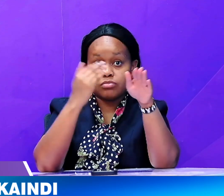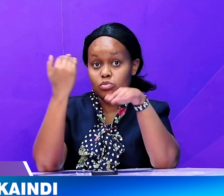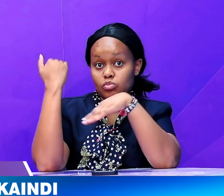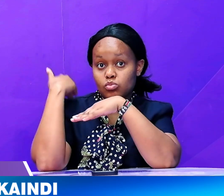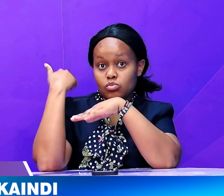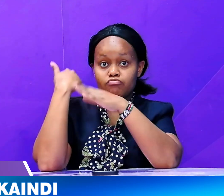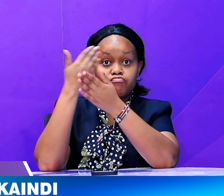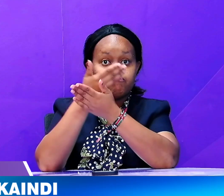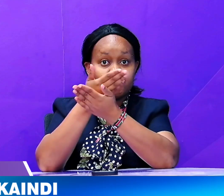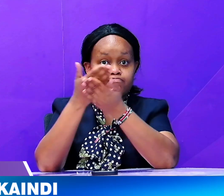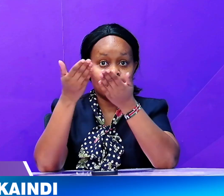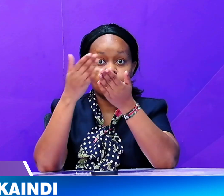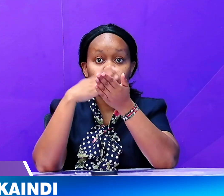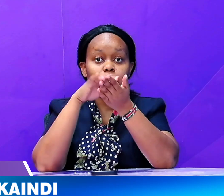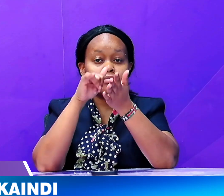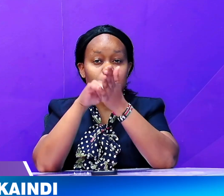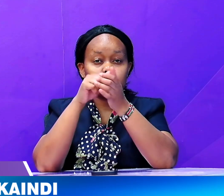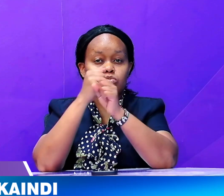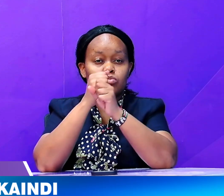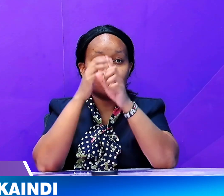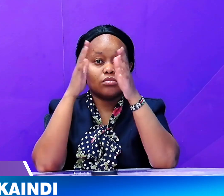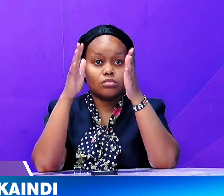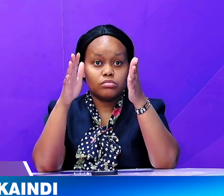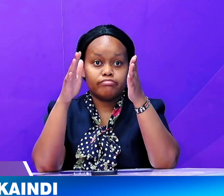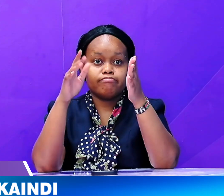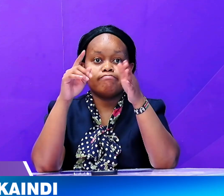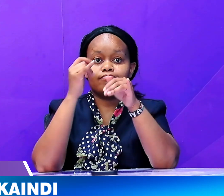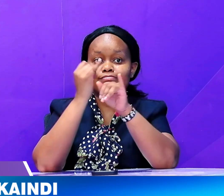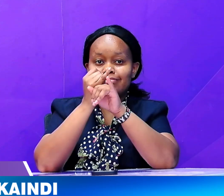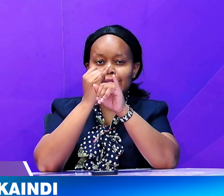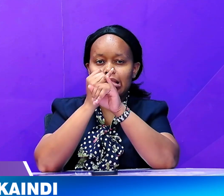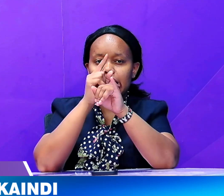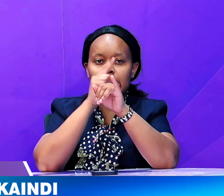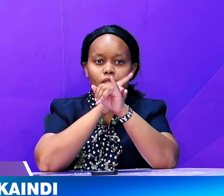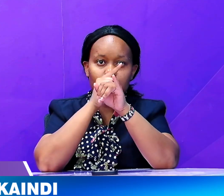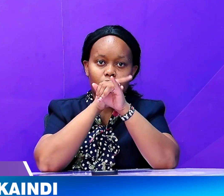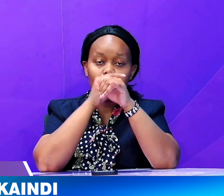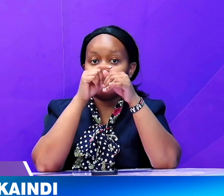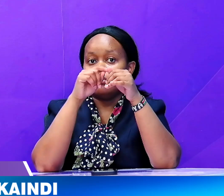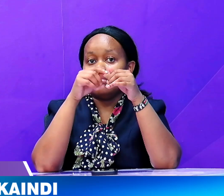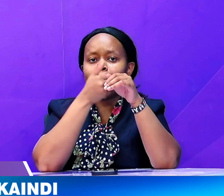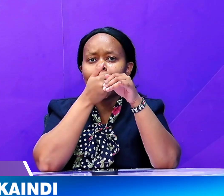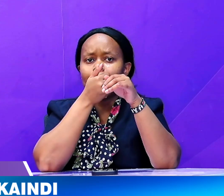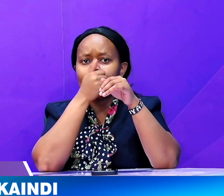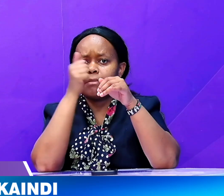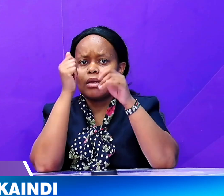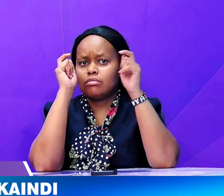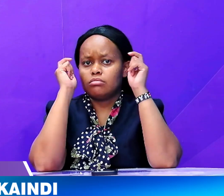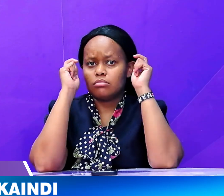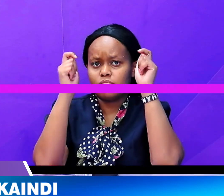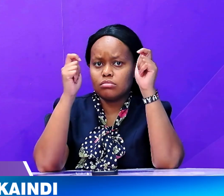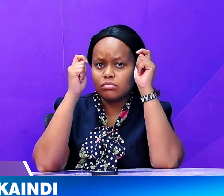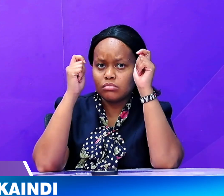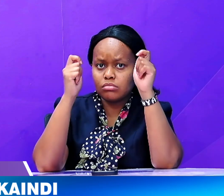children left behind, and they insist that workers in high-risk jobs deserve better protection